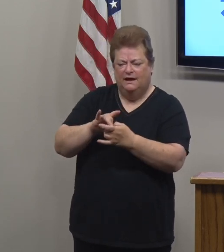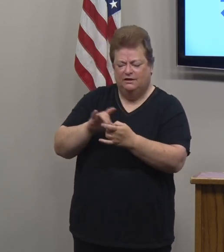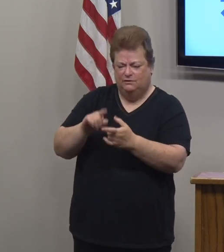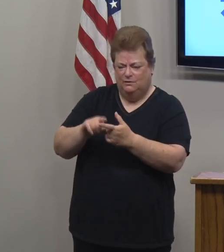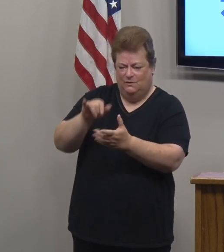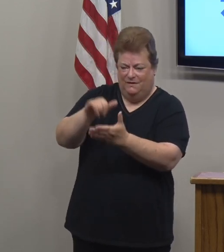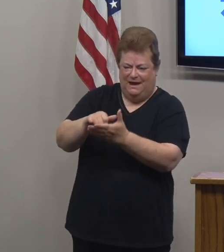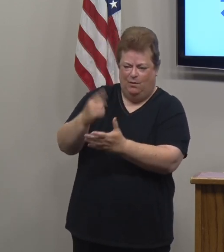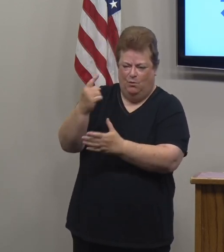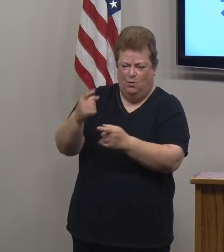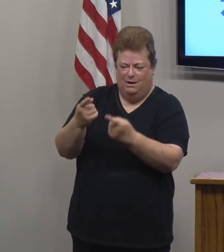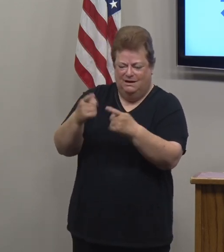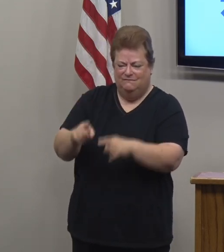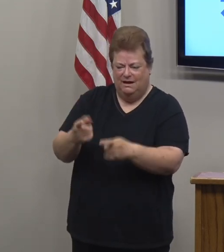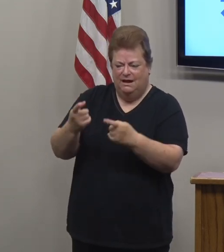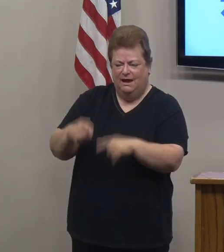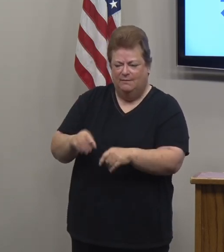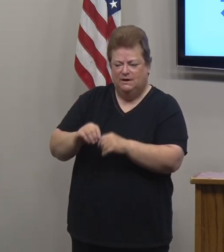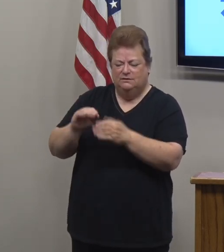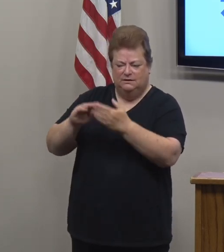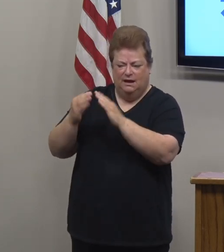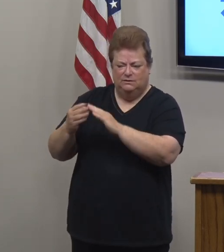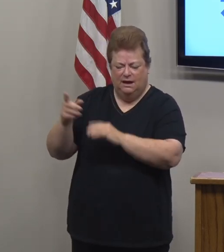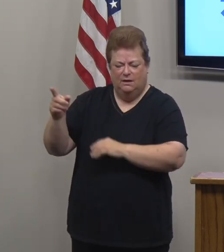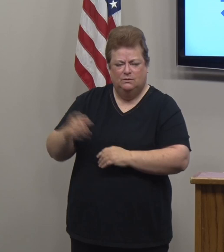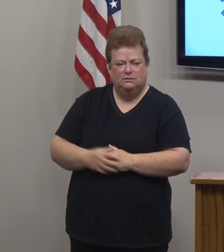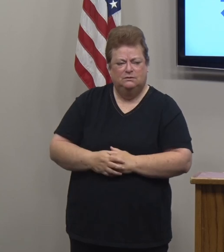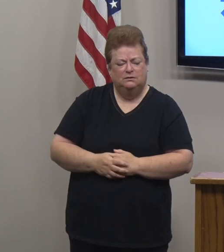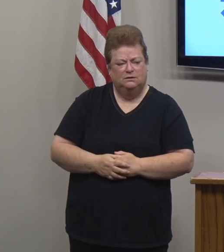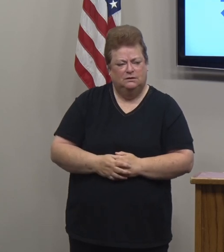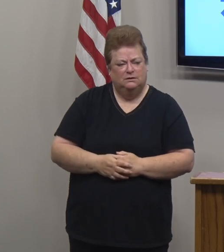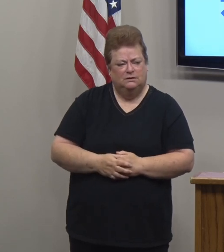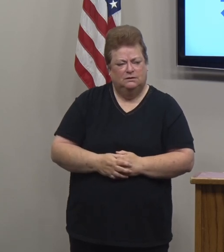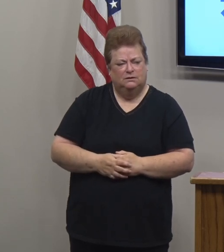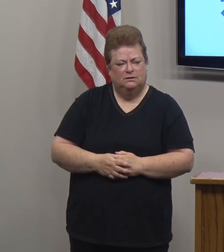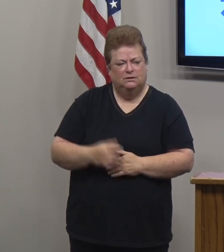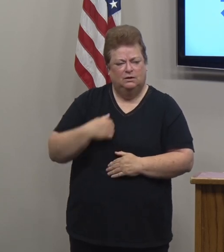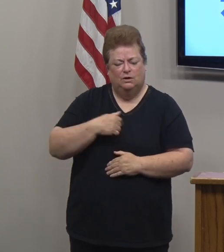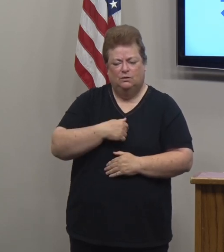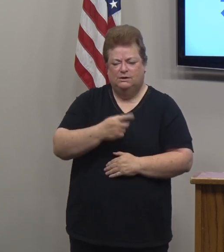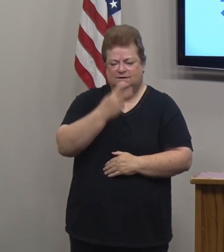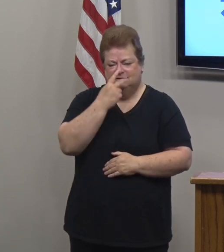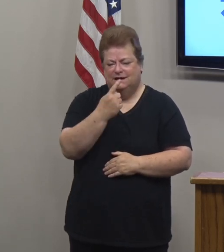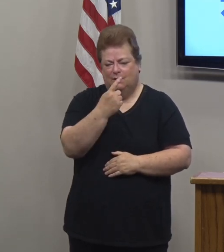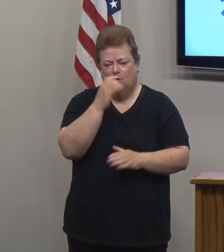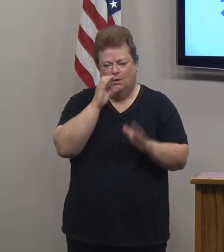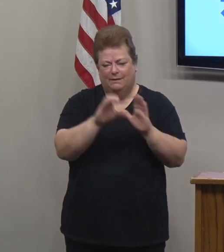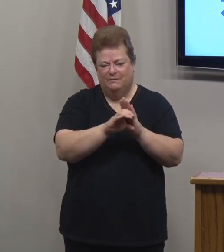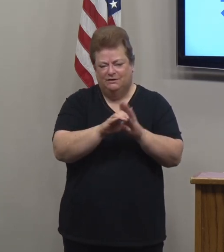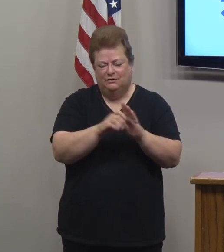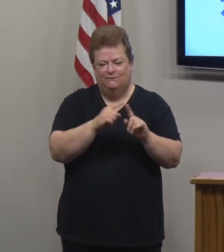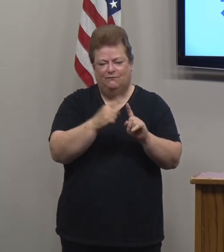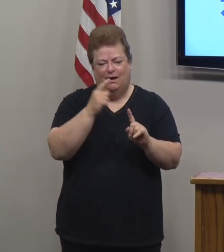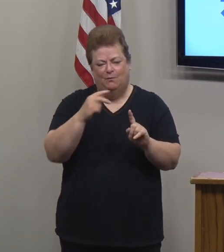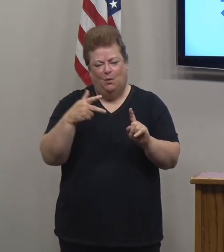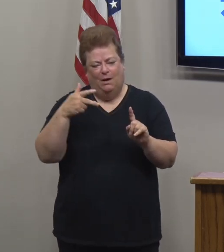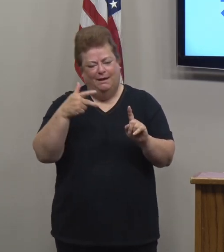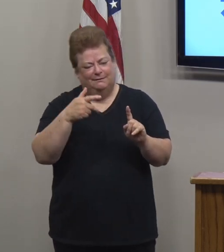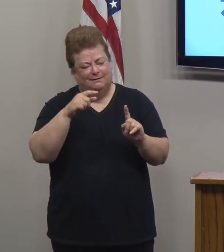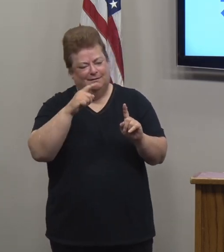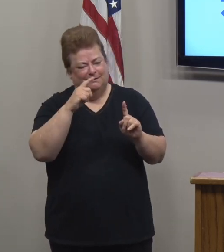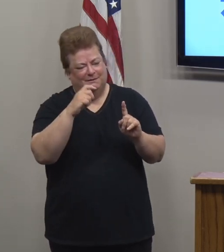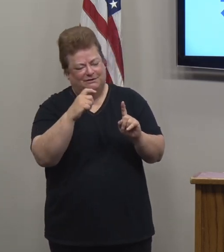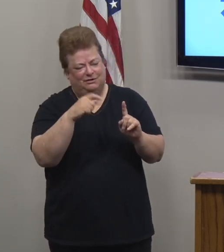event that occurred downtown. But the other thing is, you know, we see one picture from one angle and looking at that. So